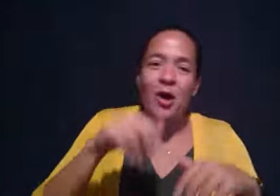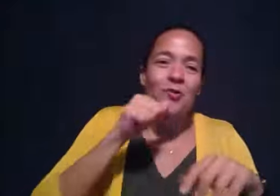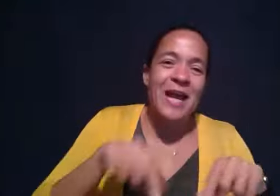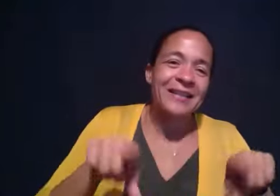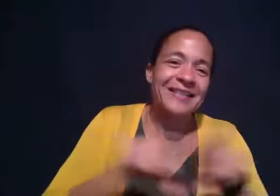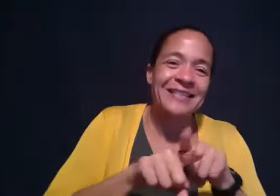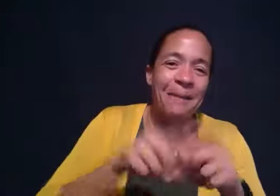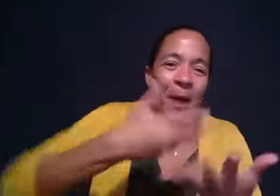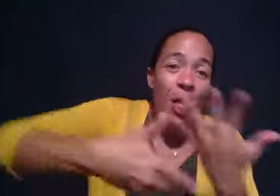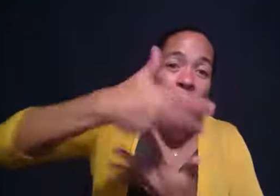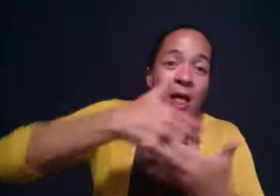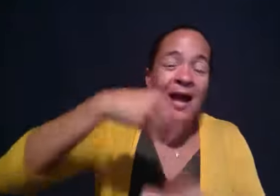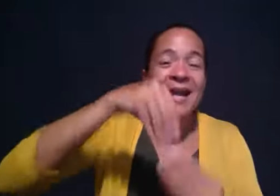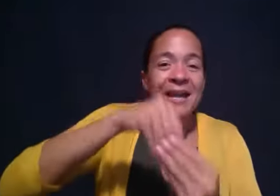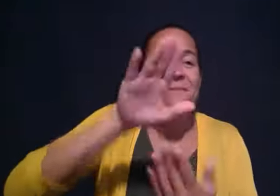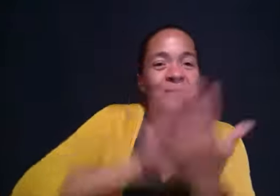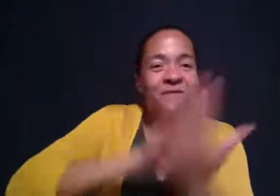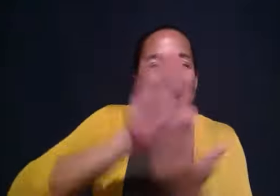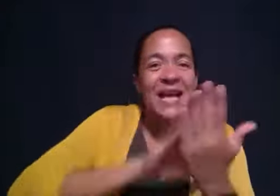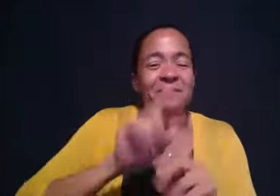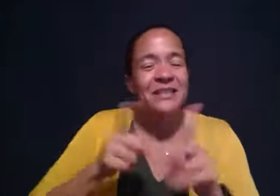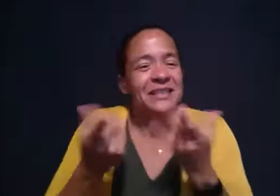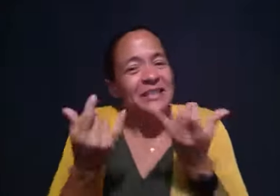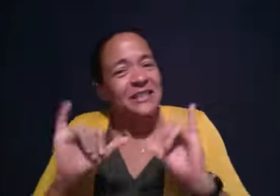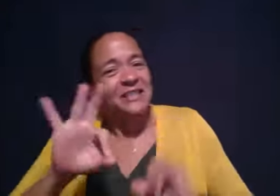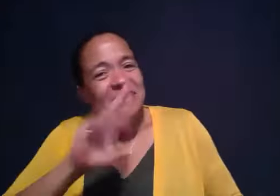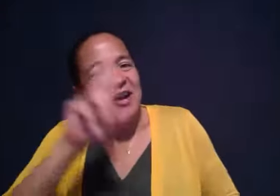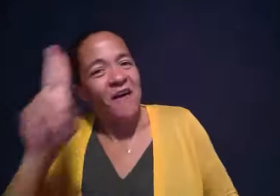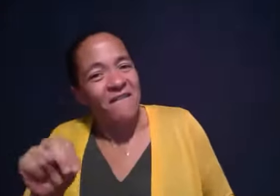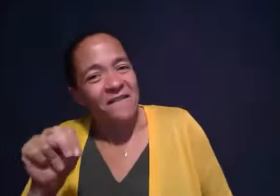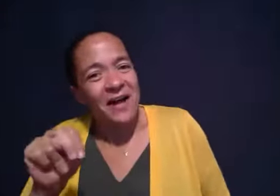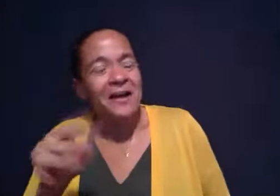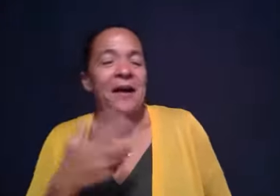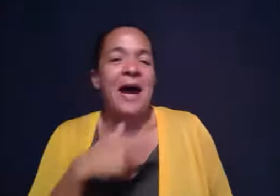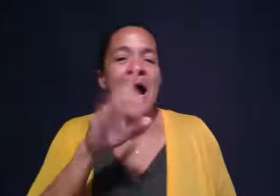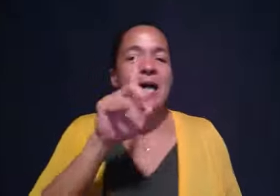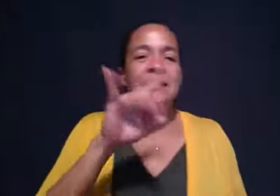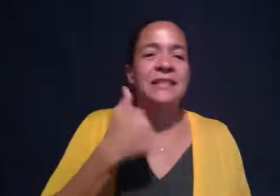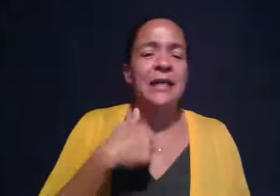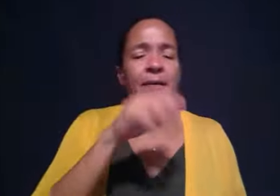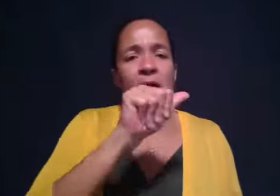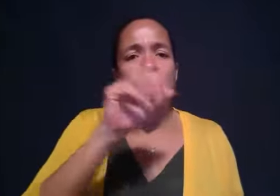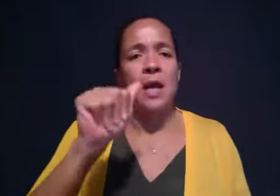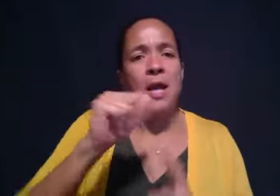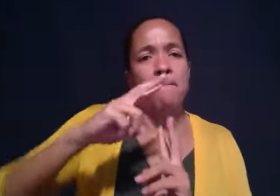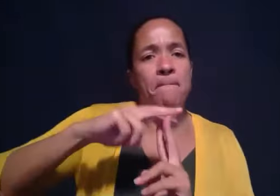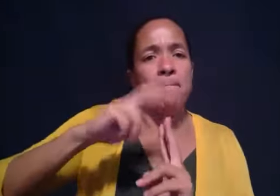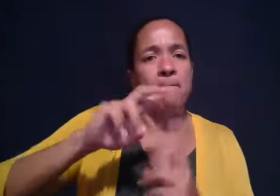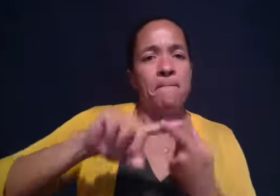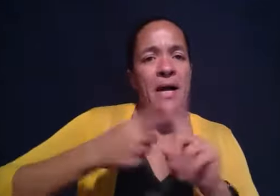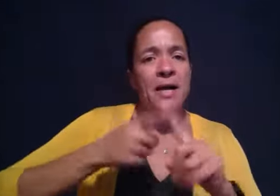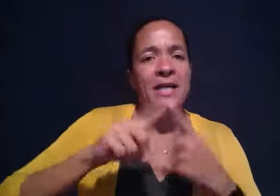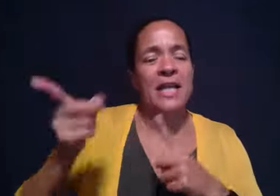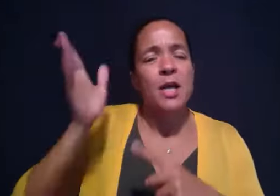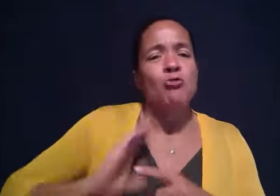fun. I had an AA buddy, and he used to tell the story about how at his first